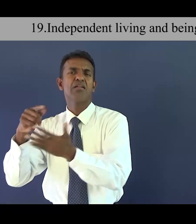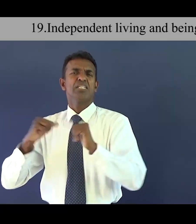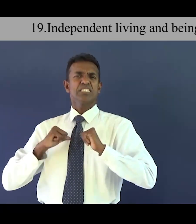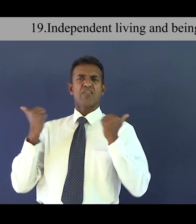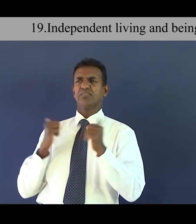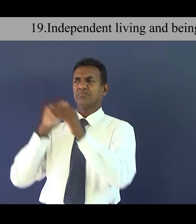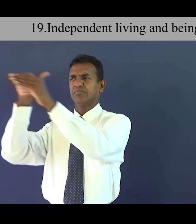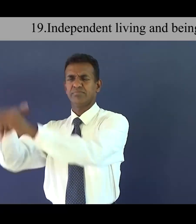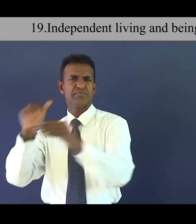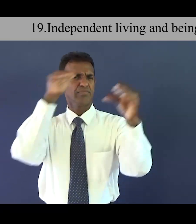assistance,